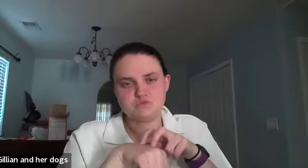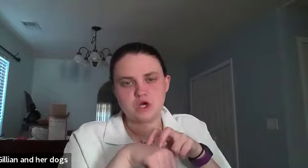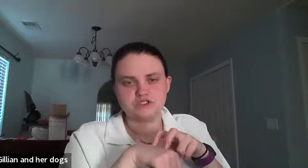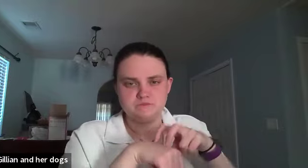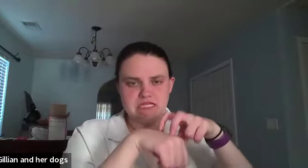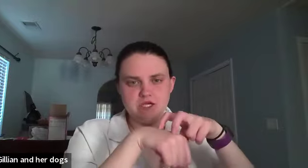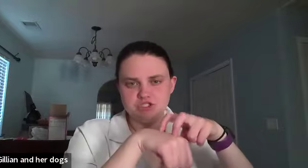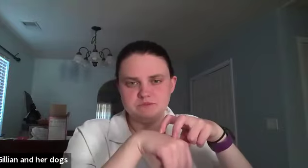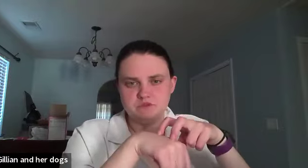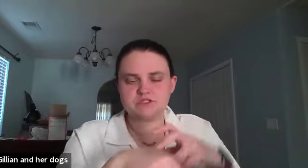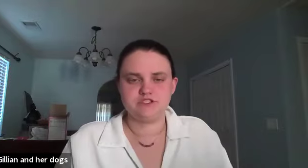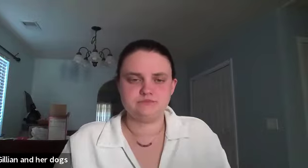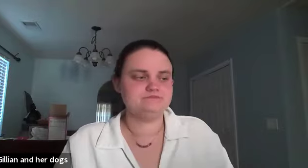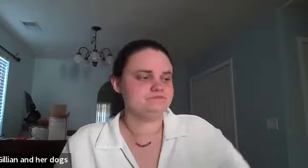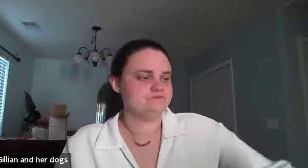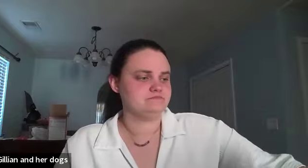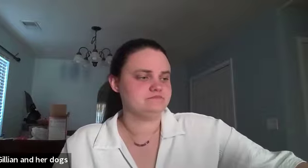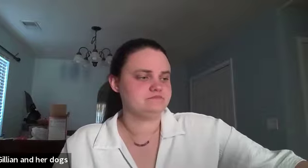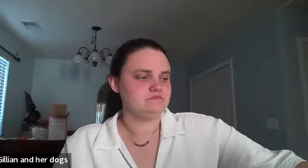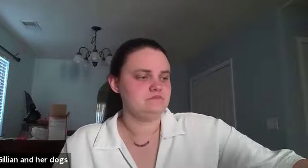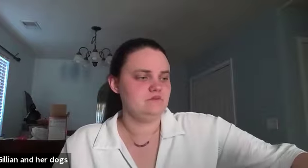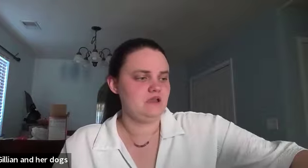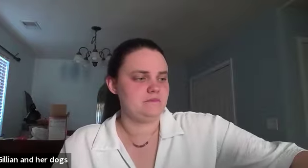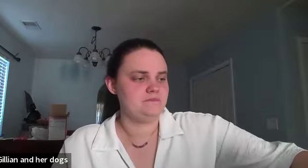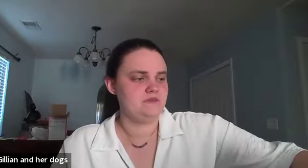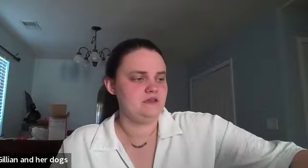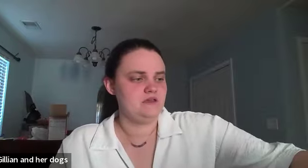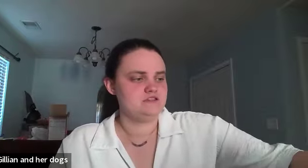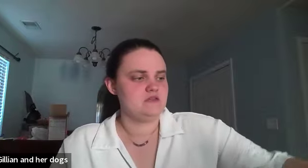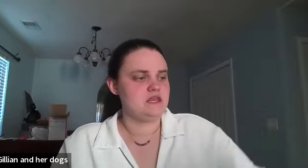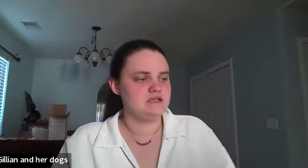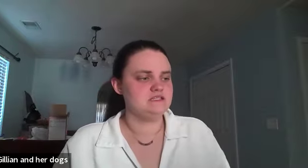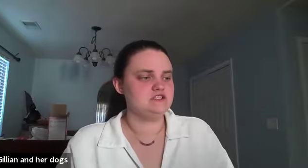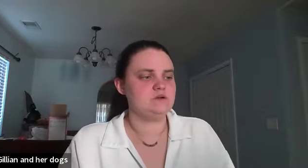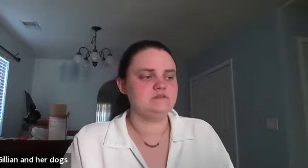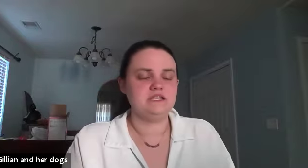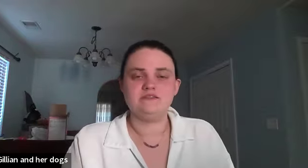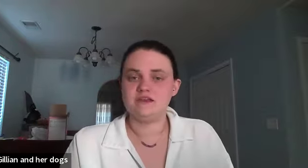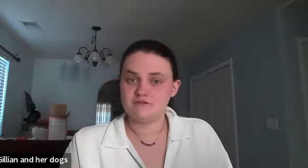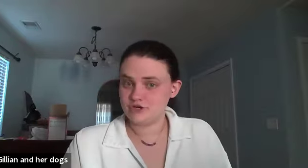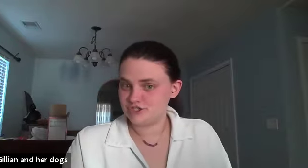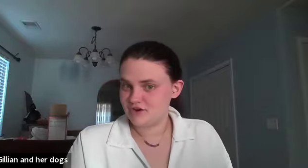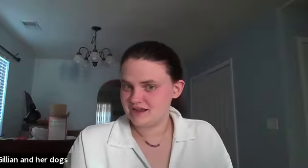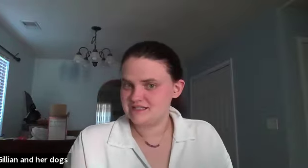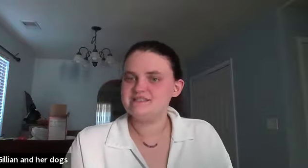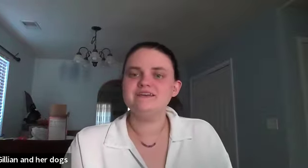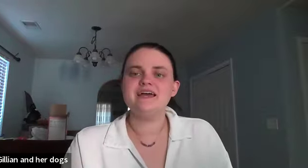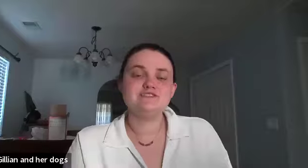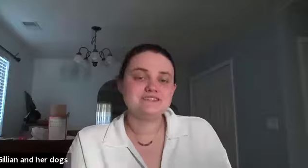This works. Potato chips works too. Okay. So the next is going to be then French fries. So the